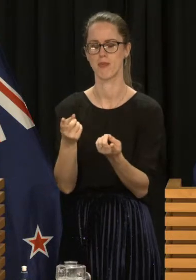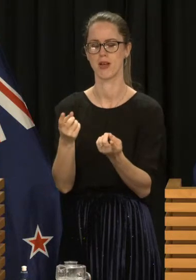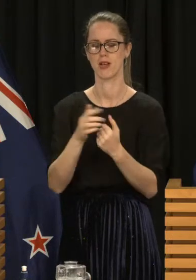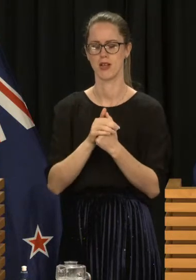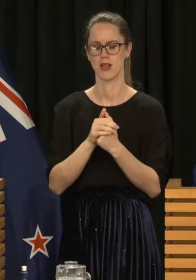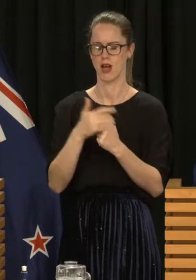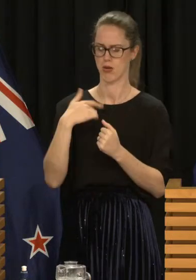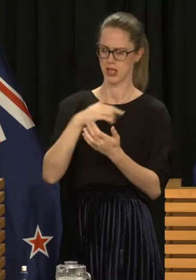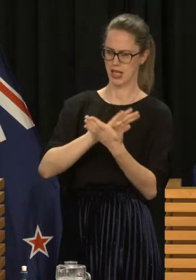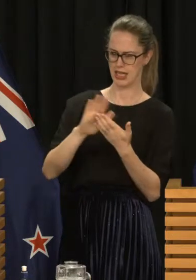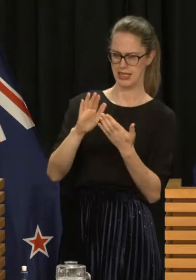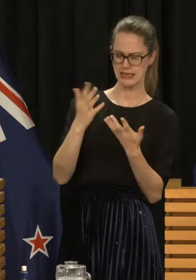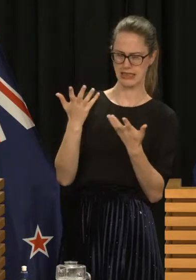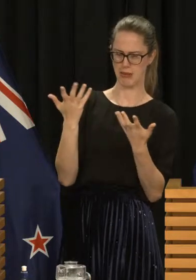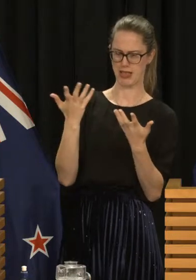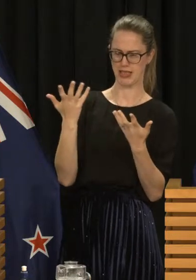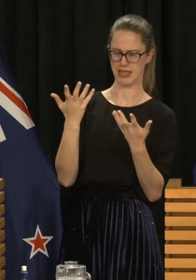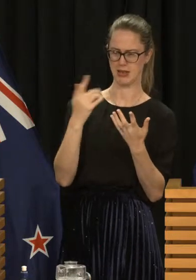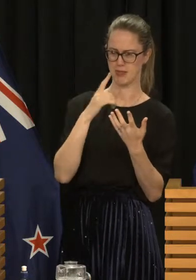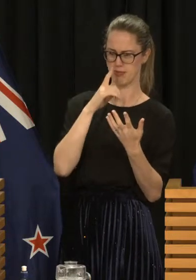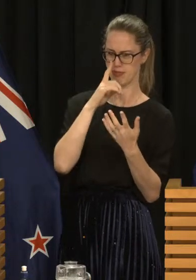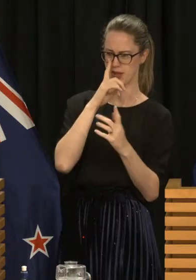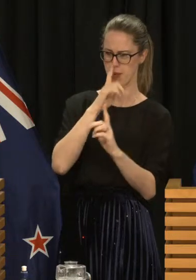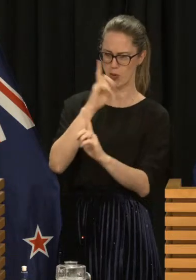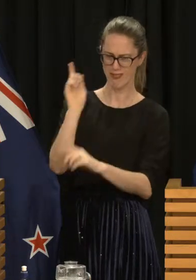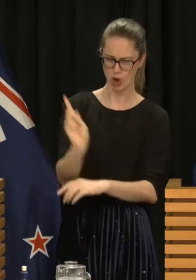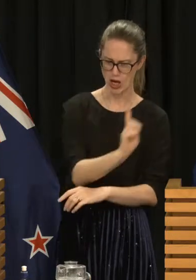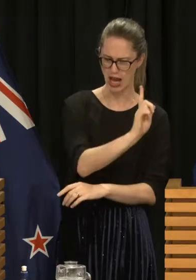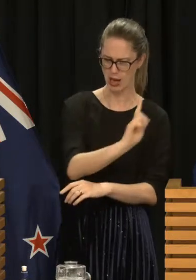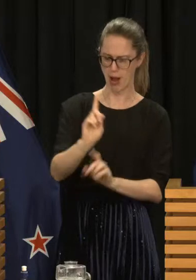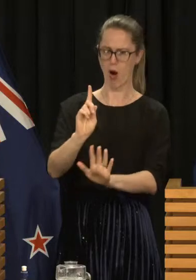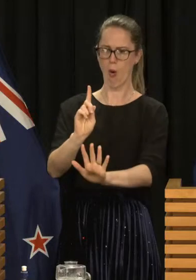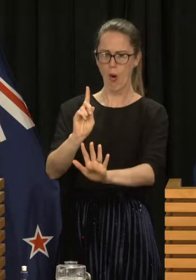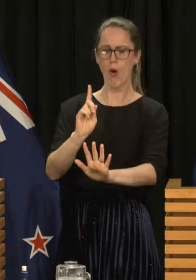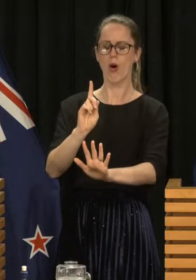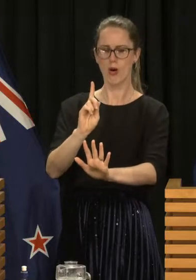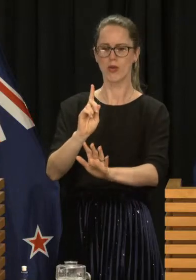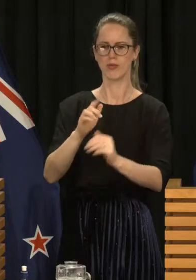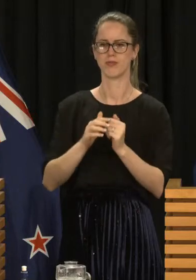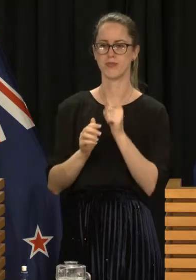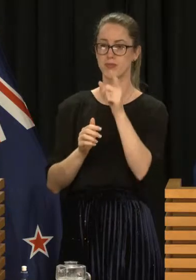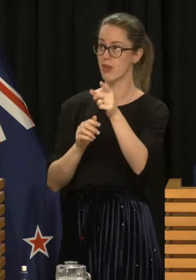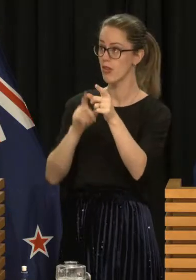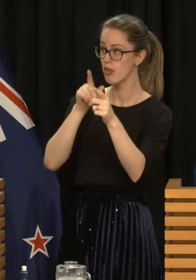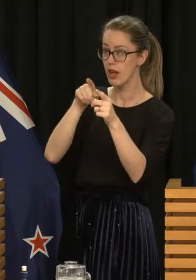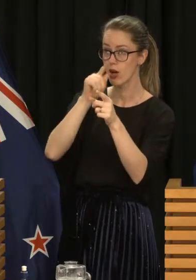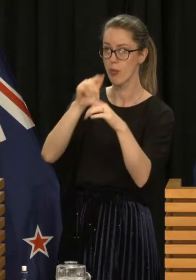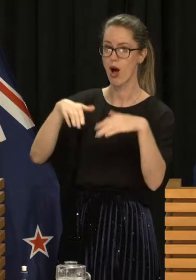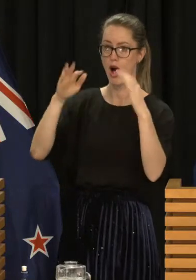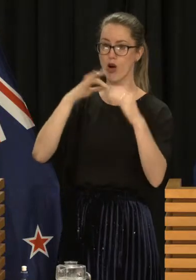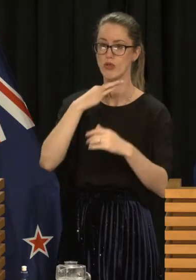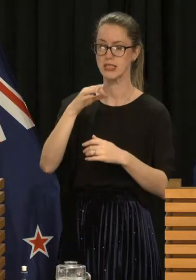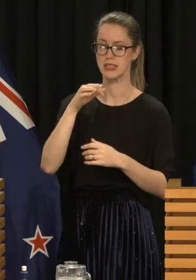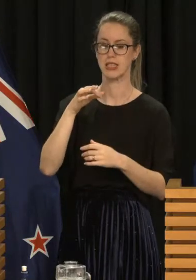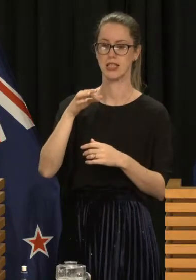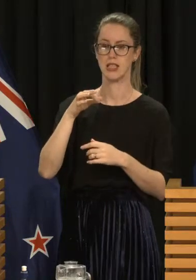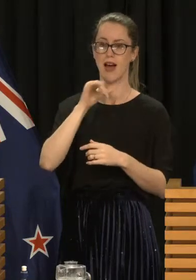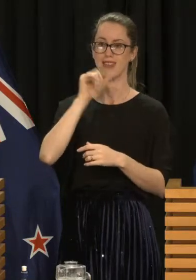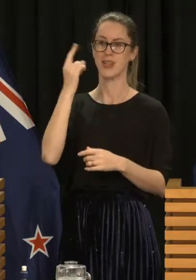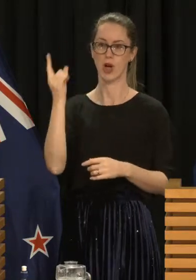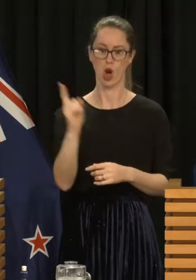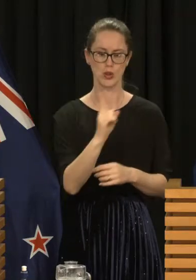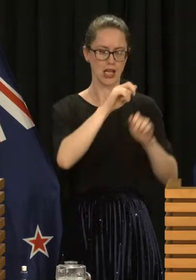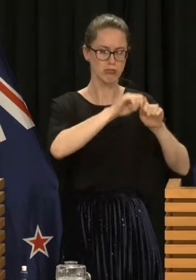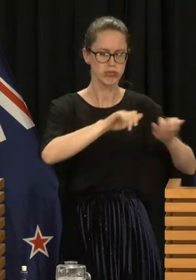it became apparent that somewhere along the way, those people had left, we made sure that we had people back there. How damaging could that be, though? This is a hot spot that you